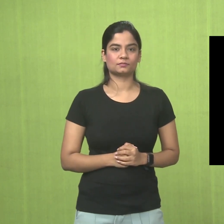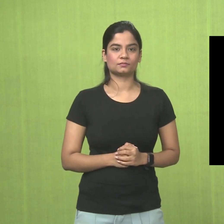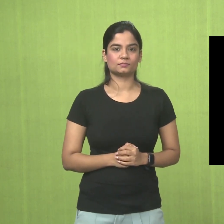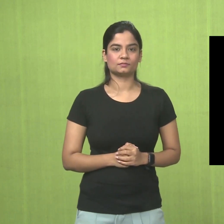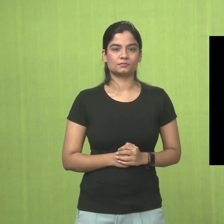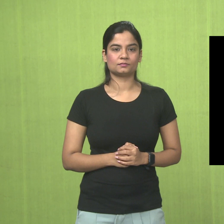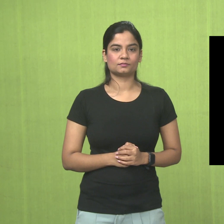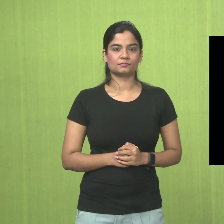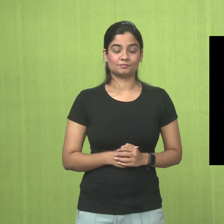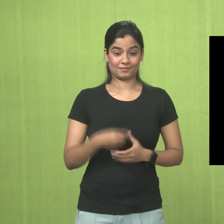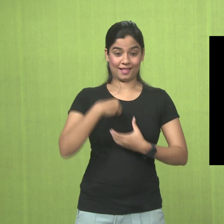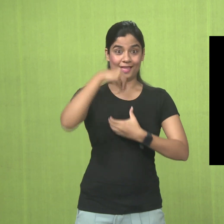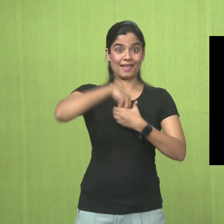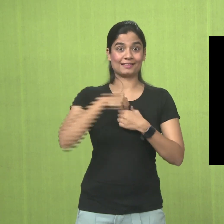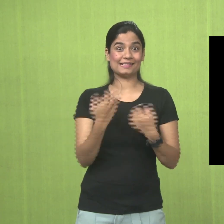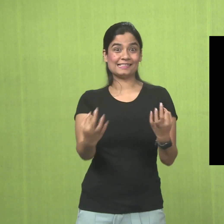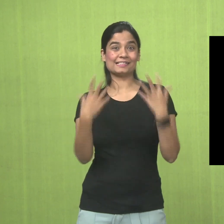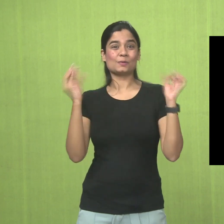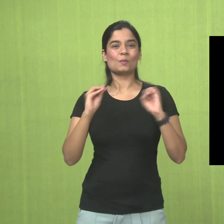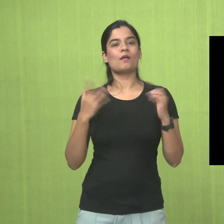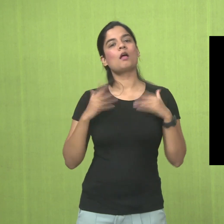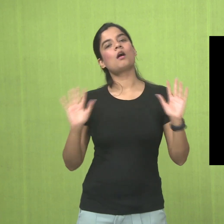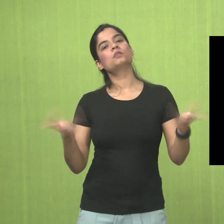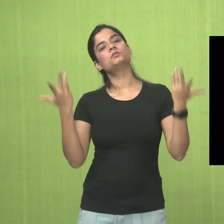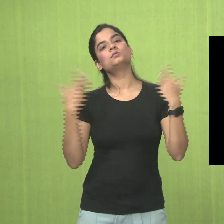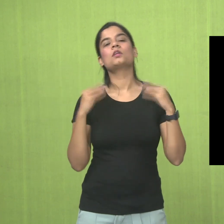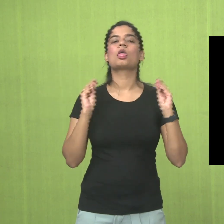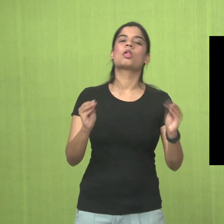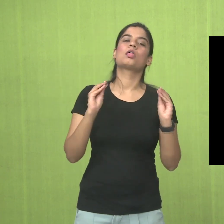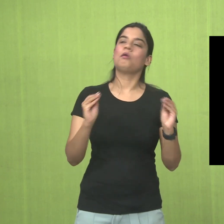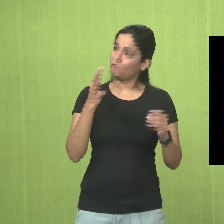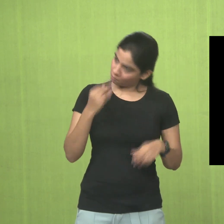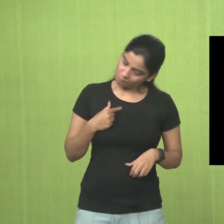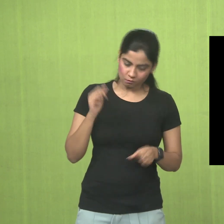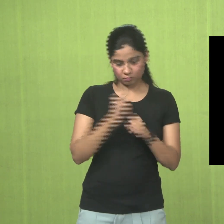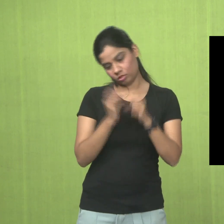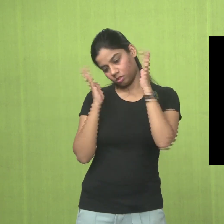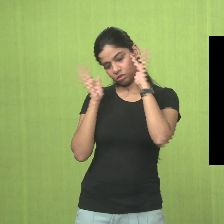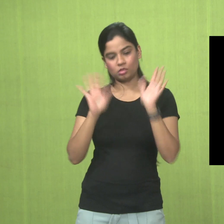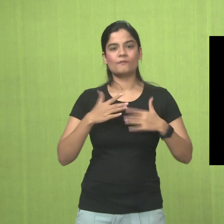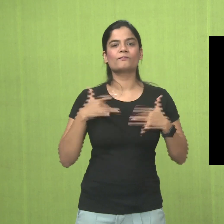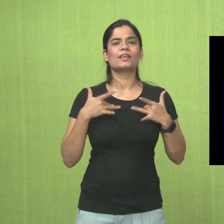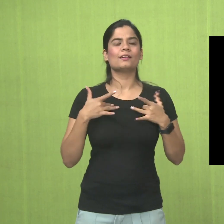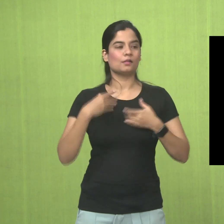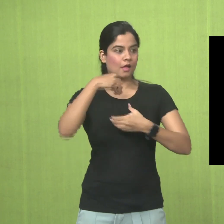Inadequate skill and knowledge. Despite not having a skill or knowledge, just going ahead and doing the work, which you can't